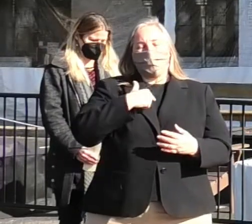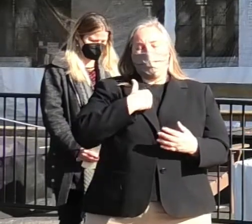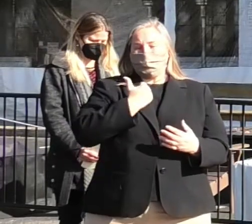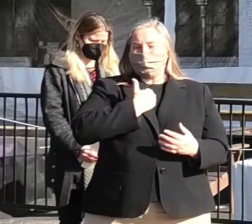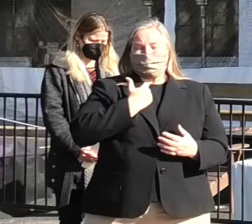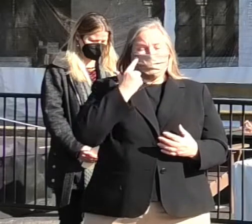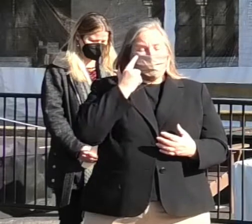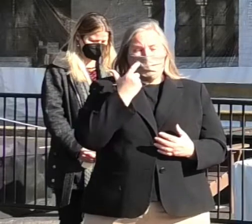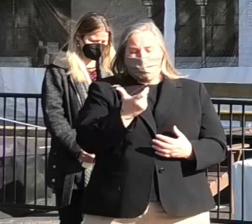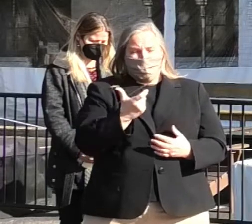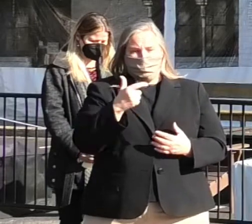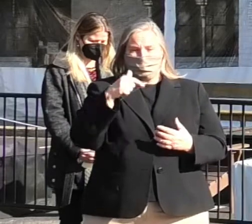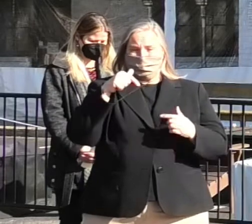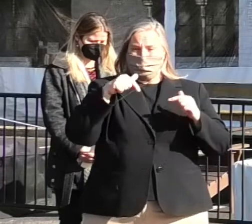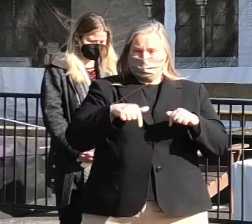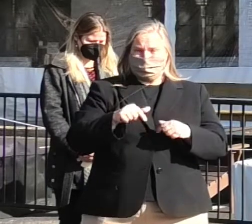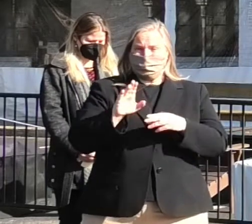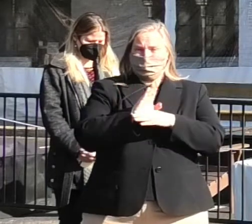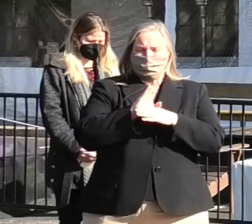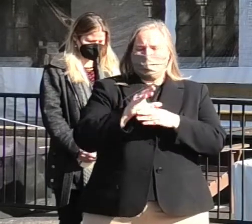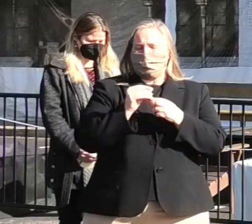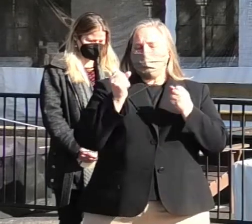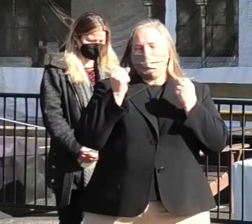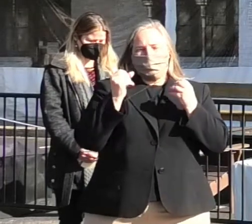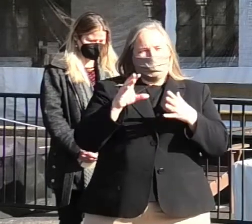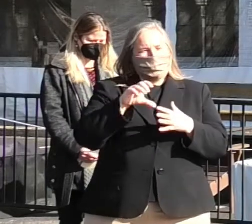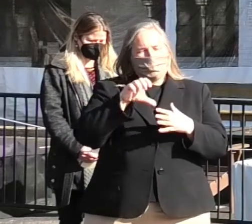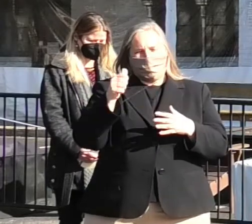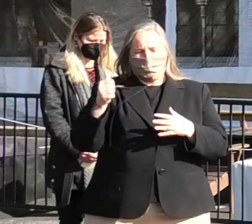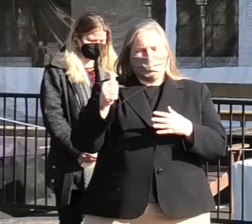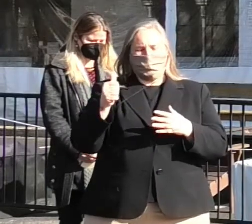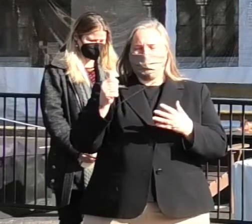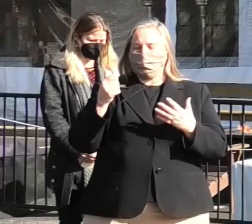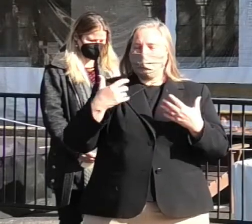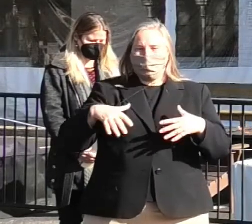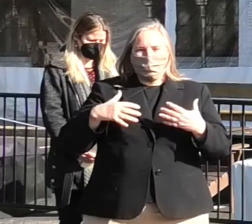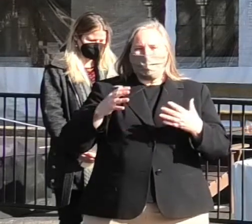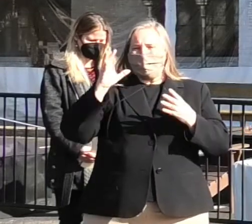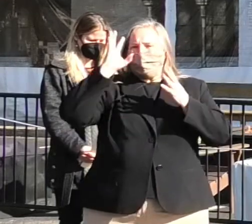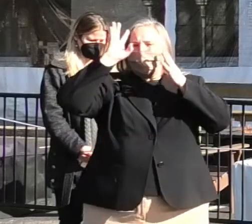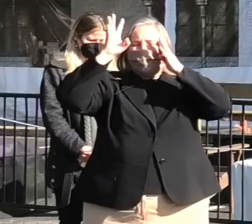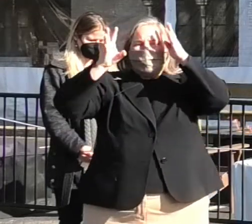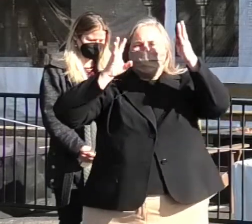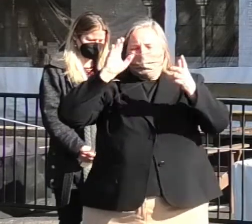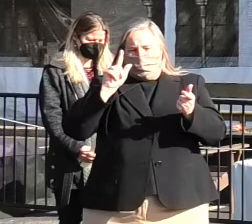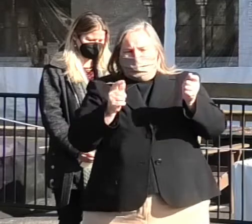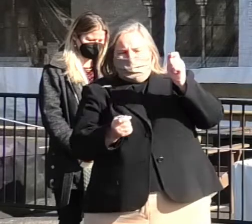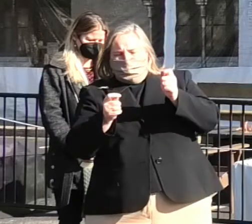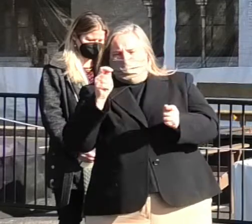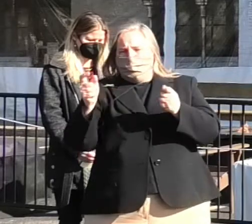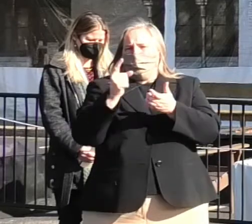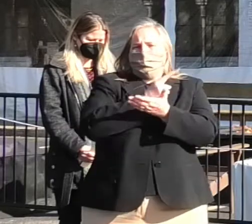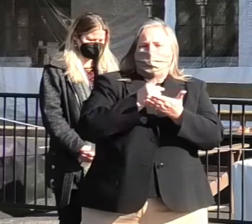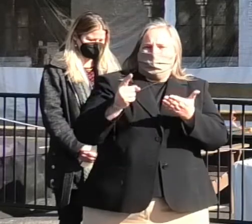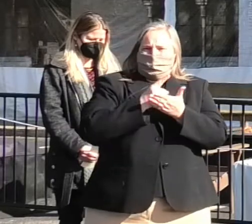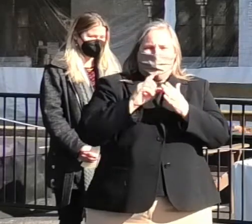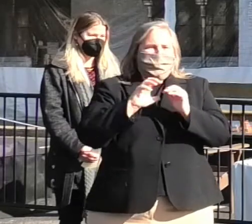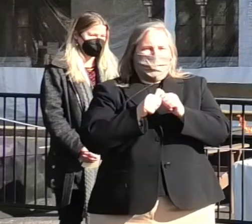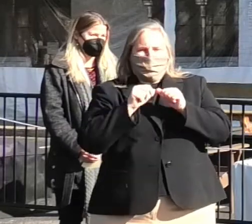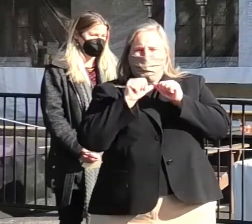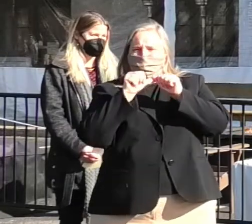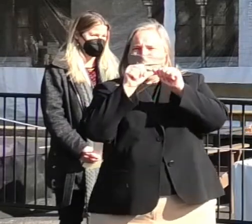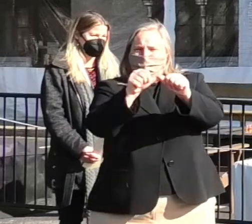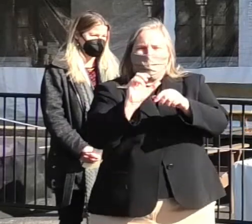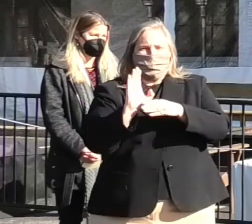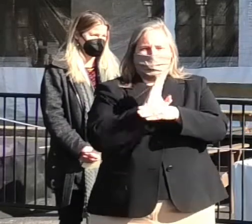watched this business and many others innovate weekly on how to stay in